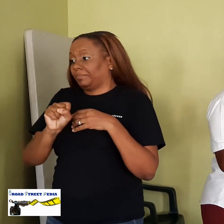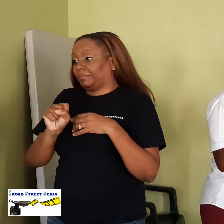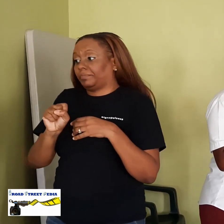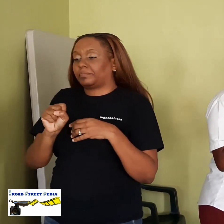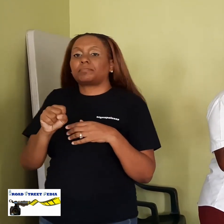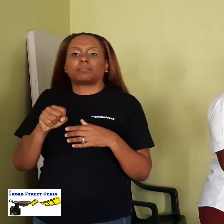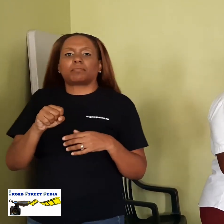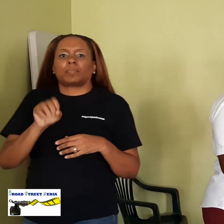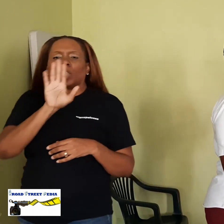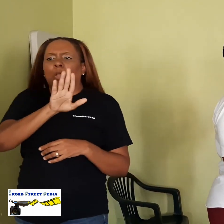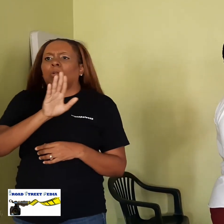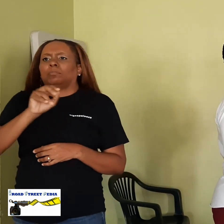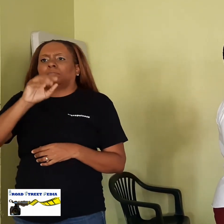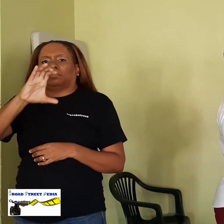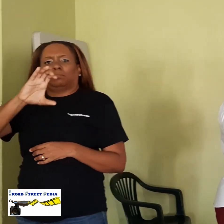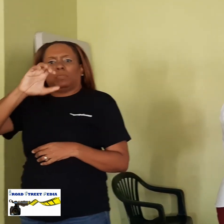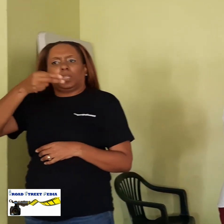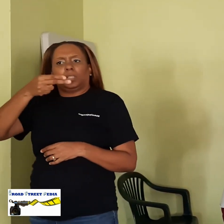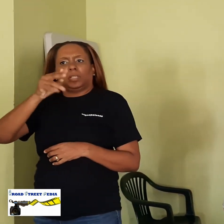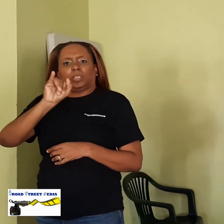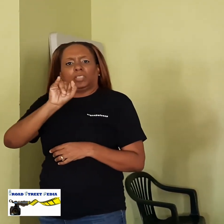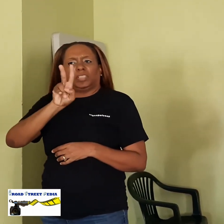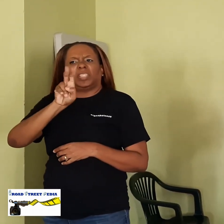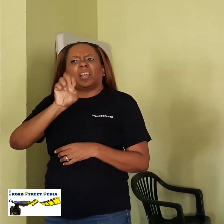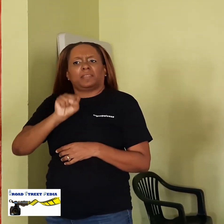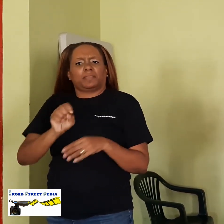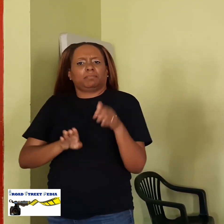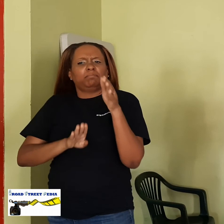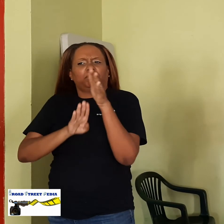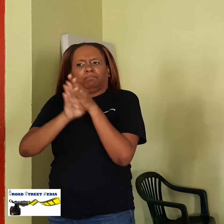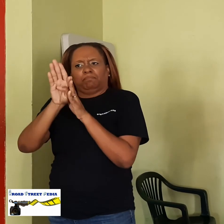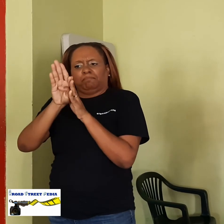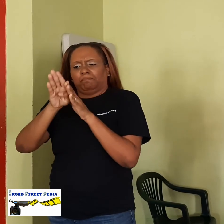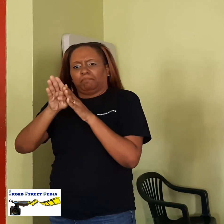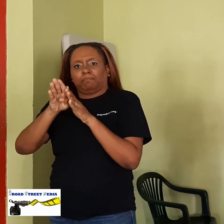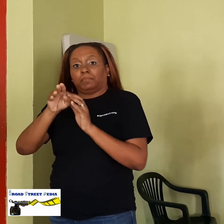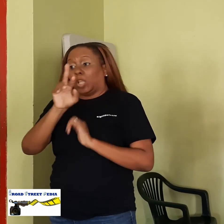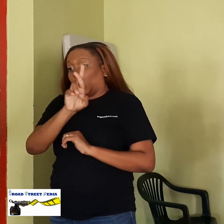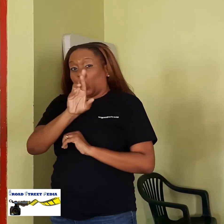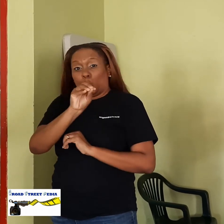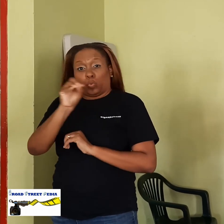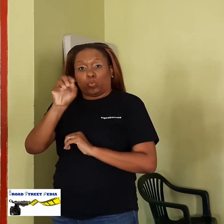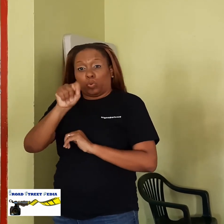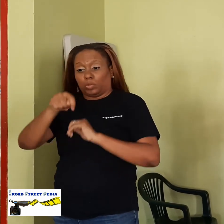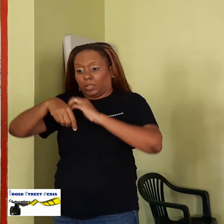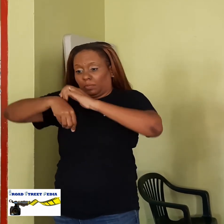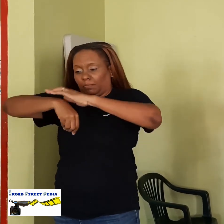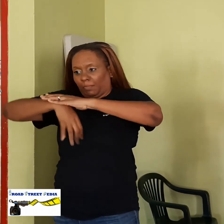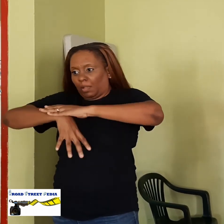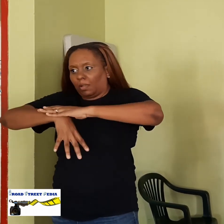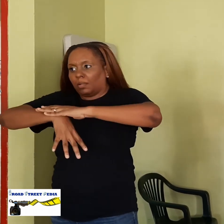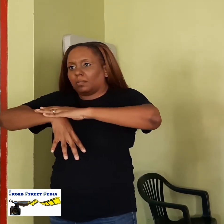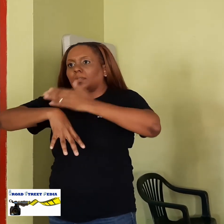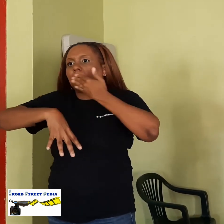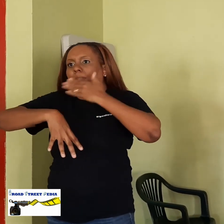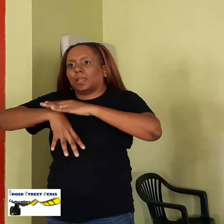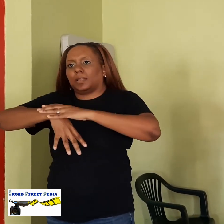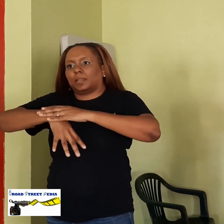how the chive develops is that the root remains, and you cut or you